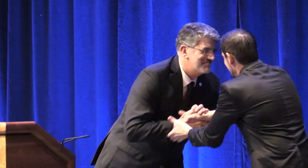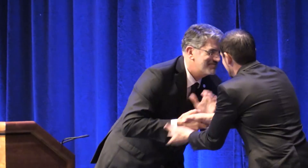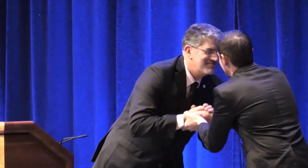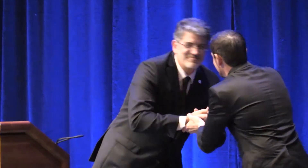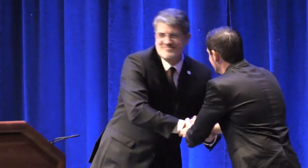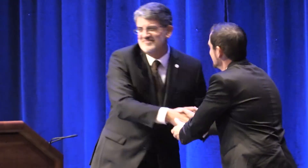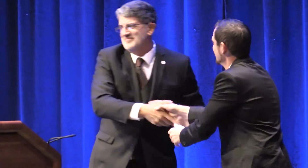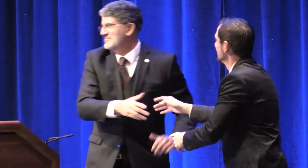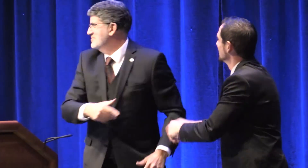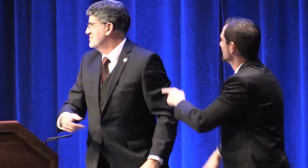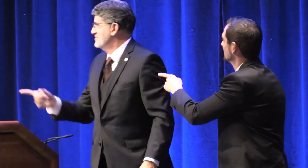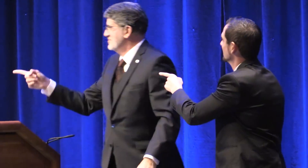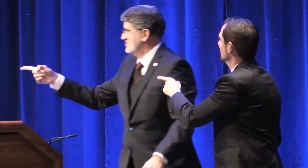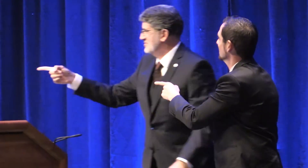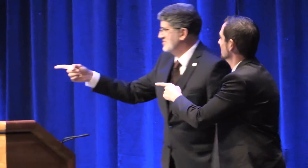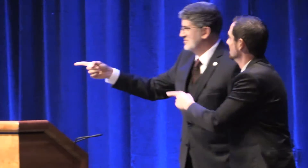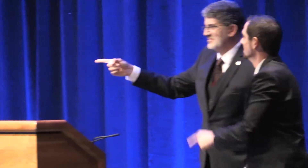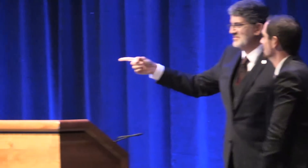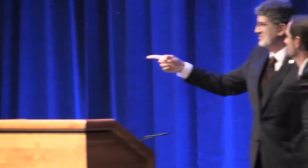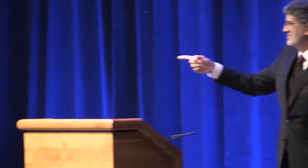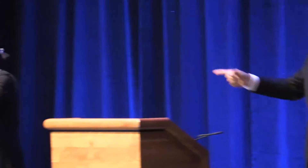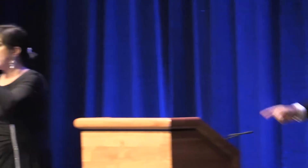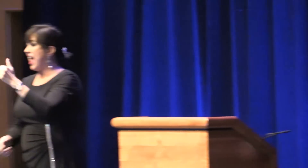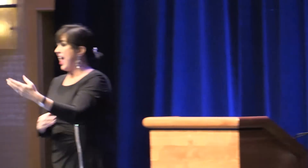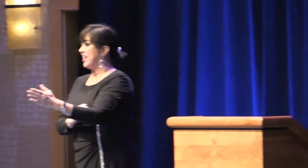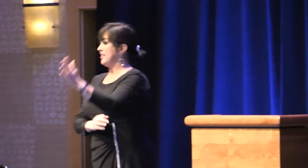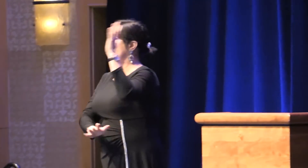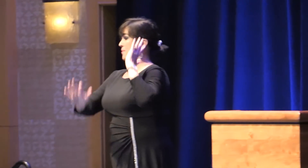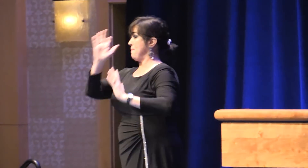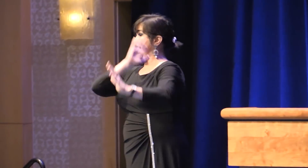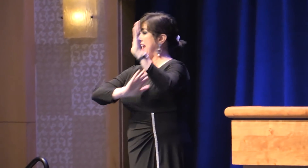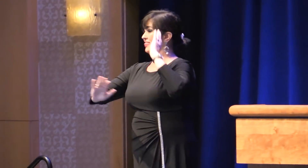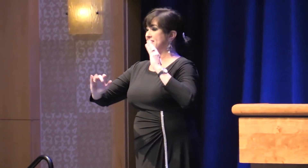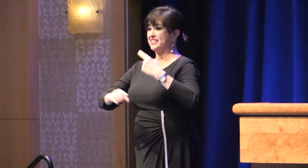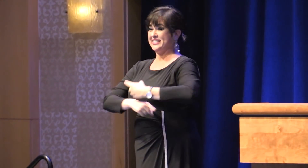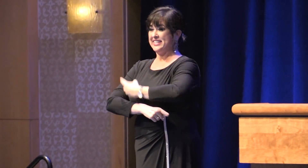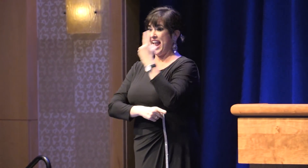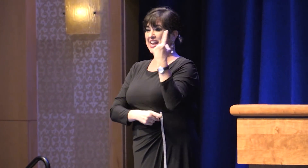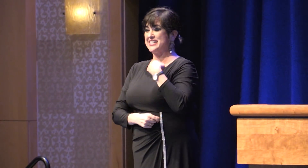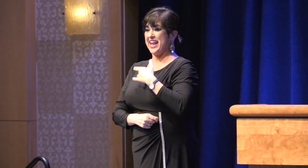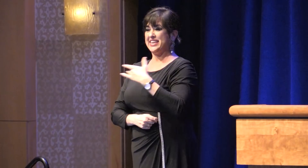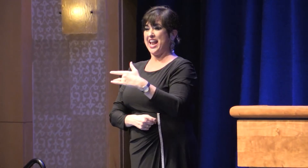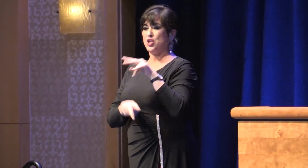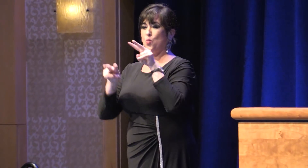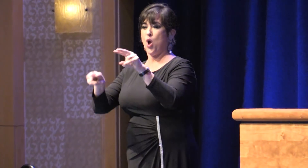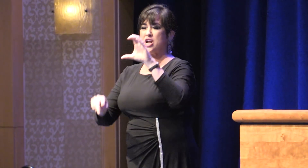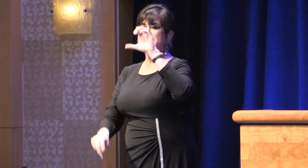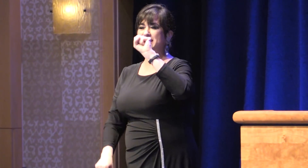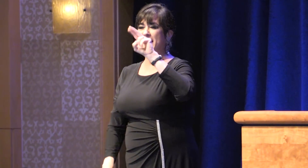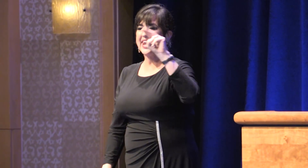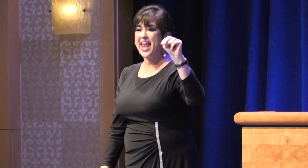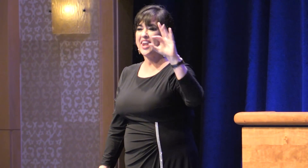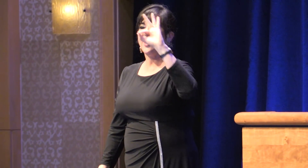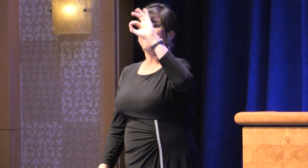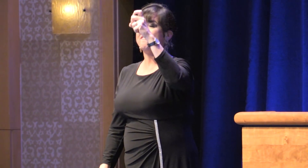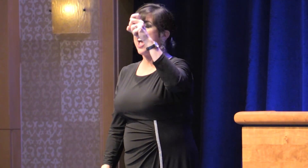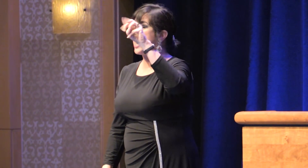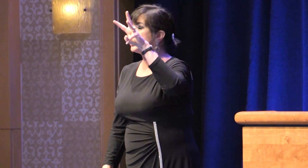you. Alex, believe it or not, I used to watch CNN